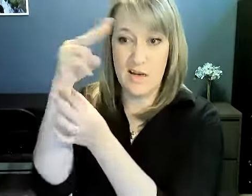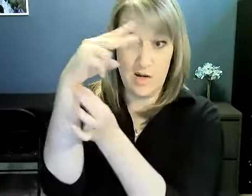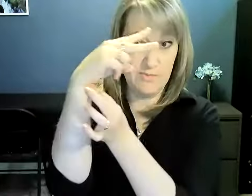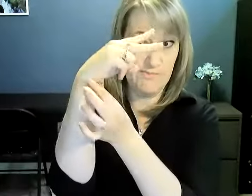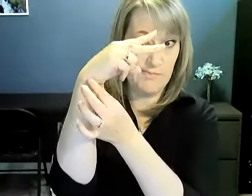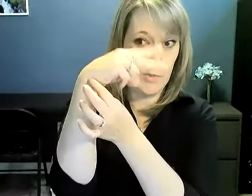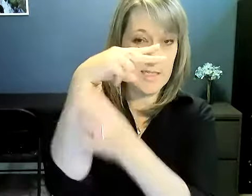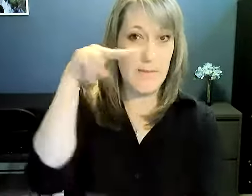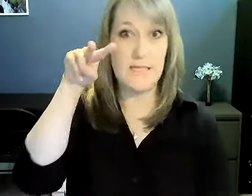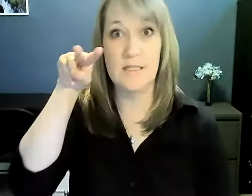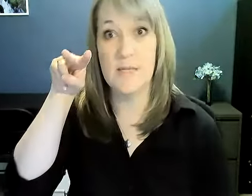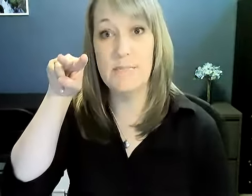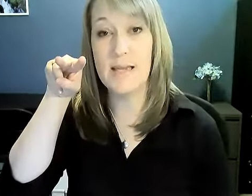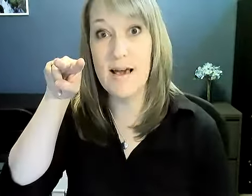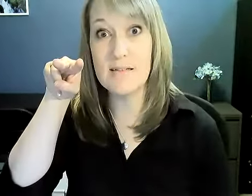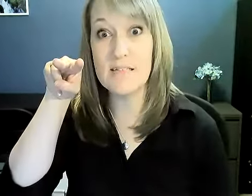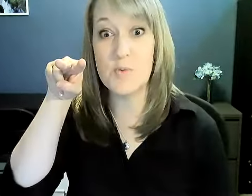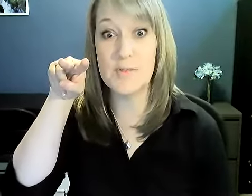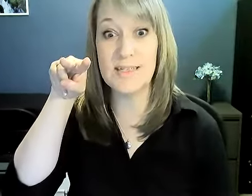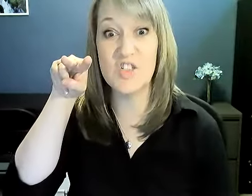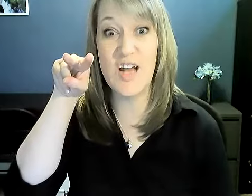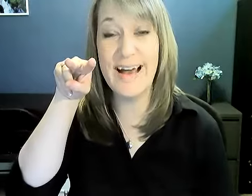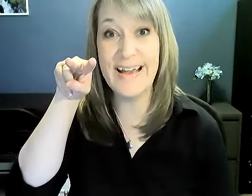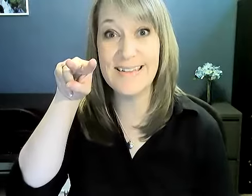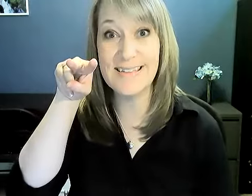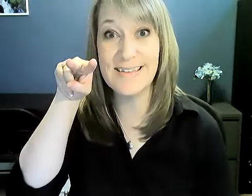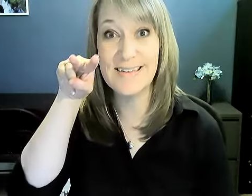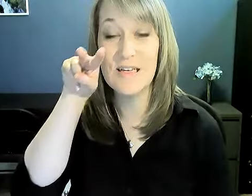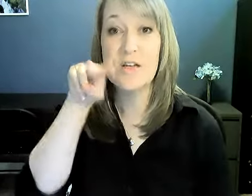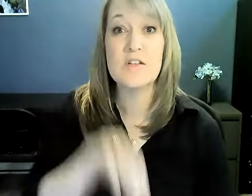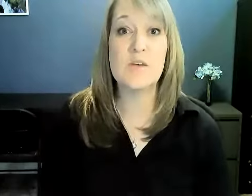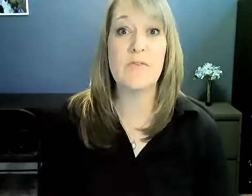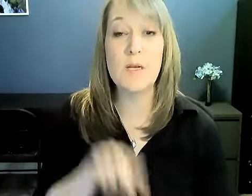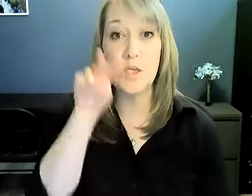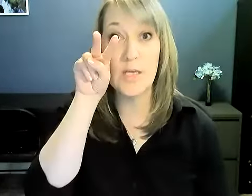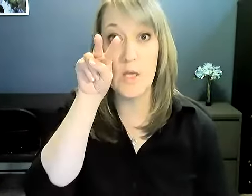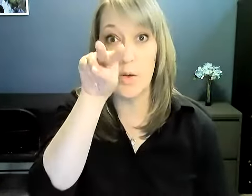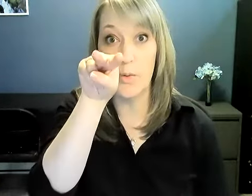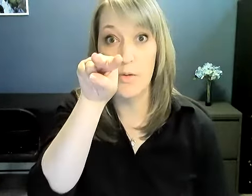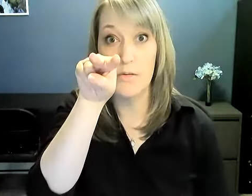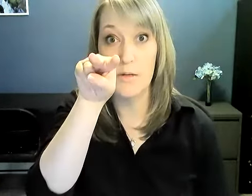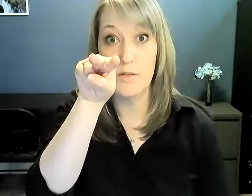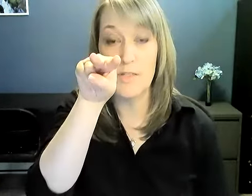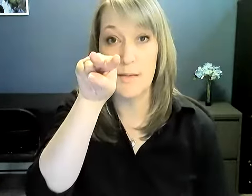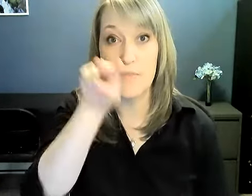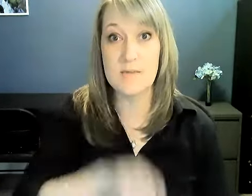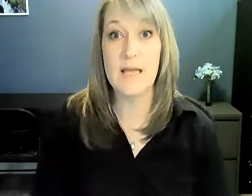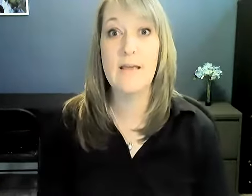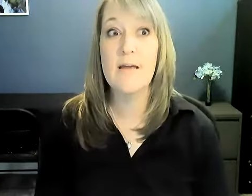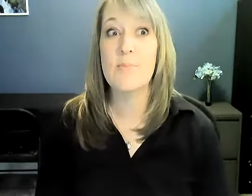your wrist bent a little bit because this represents your eyes. So if I'm going to look at you, it'll just come this way, but I